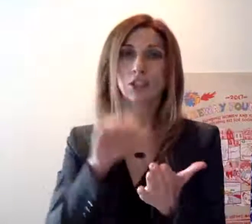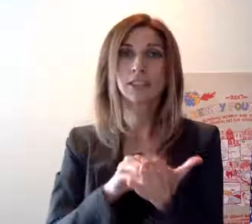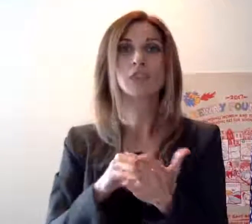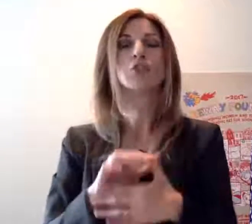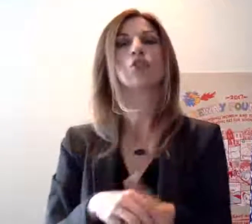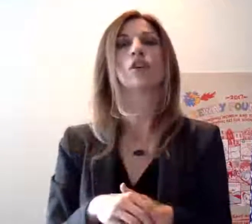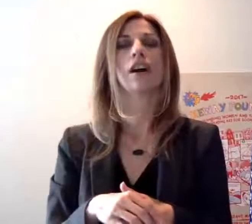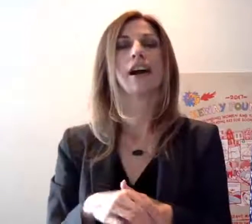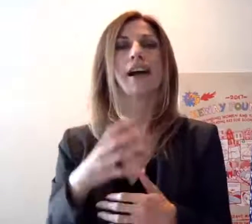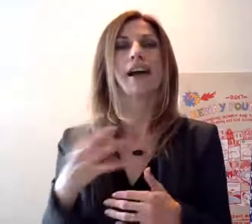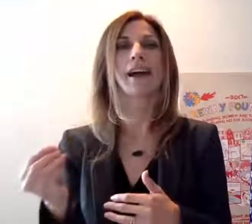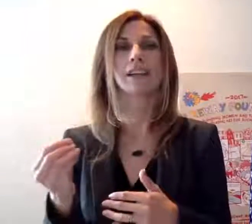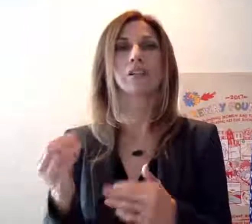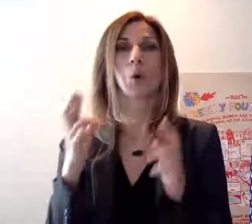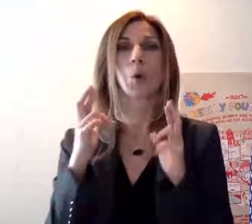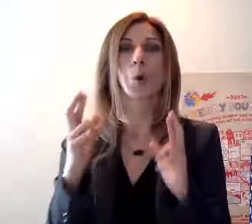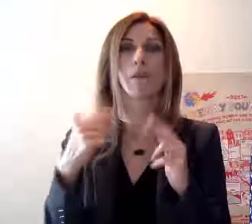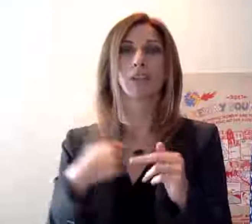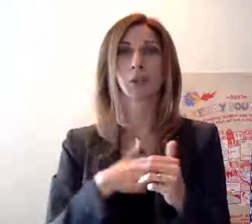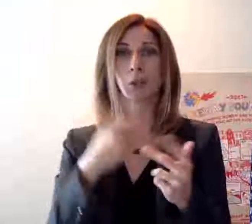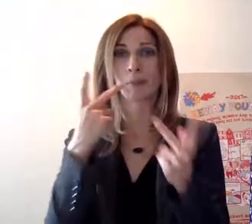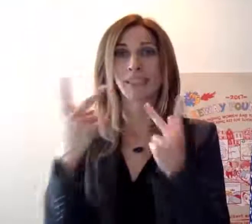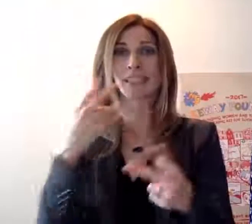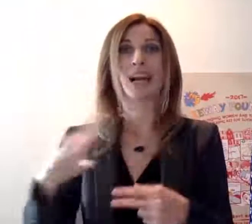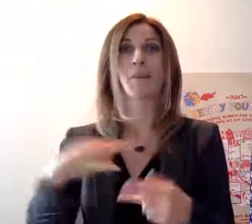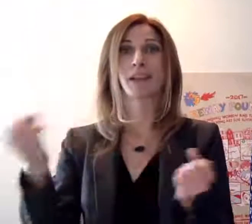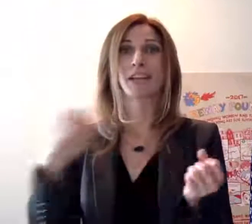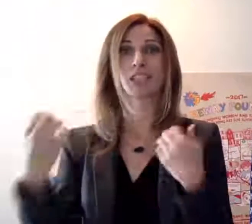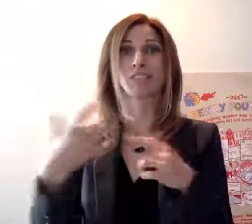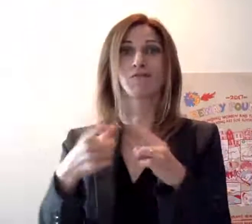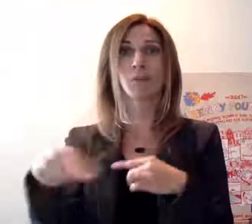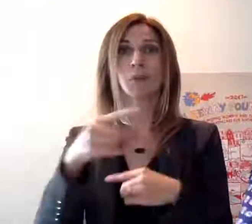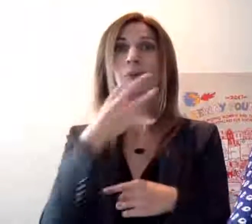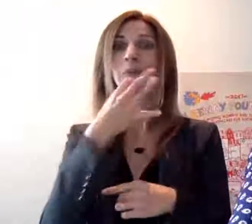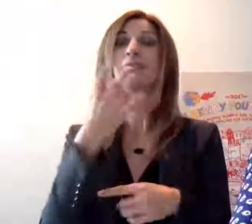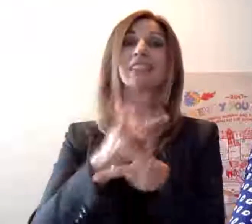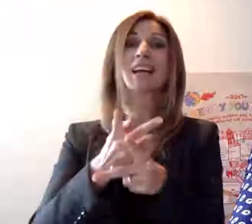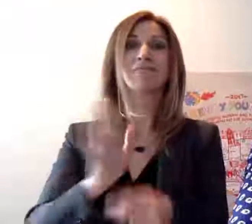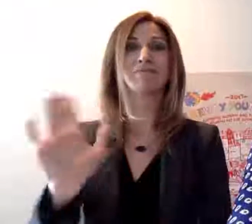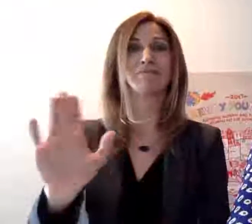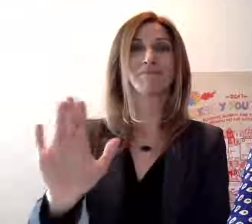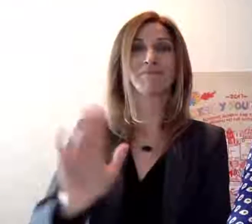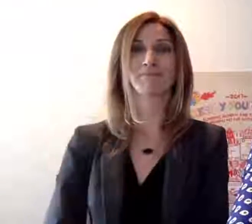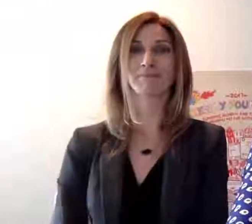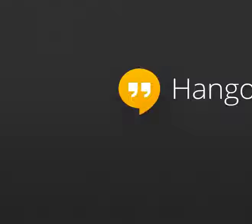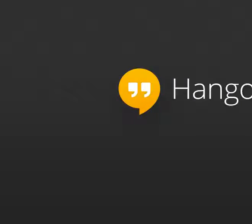And hopefully we'll be seeing applications from you soon. Take care. Bye.